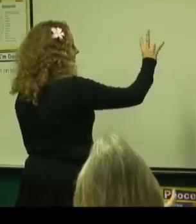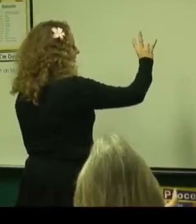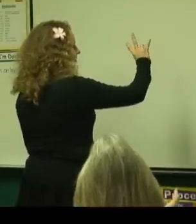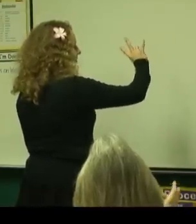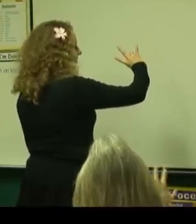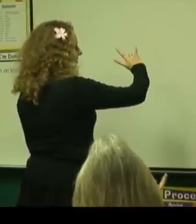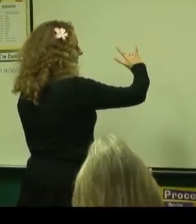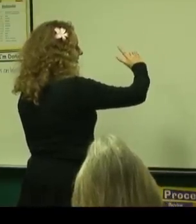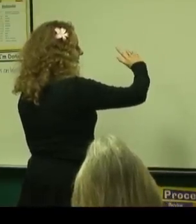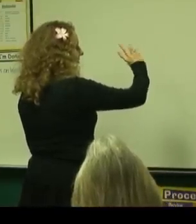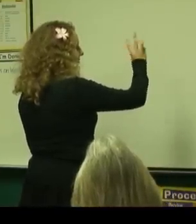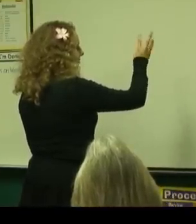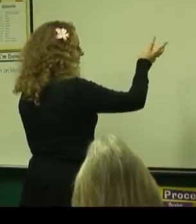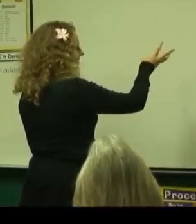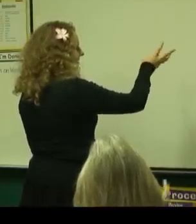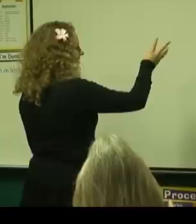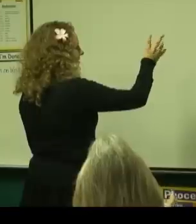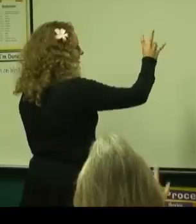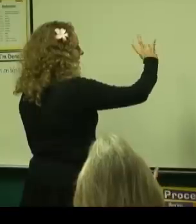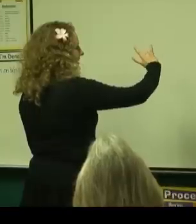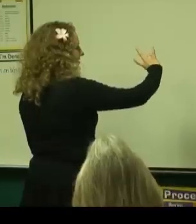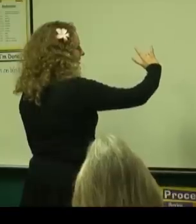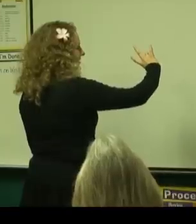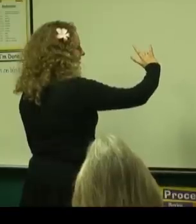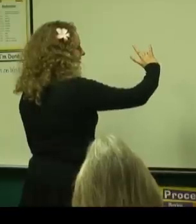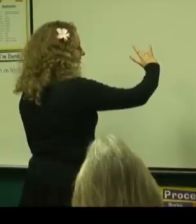bigger number goes to the left. So 67,